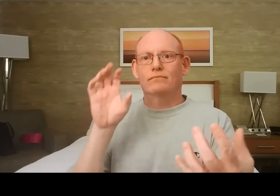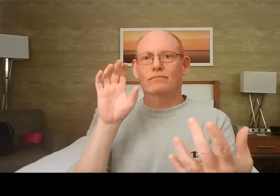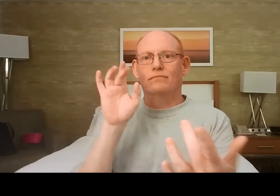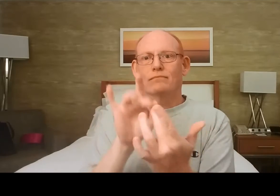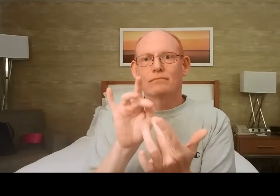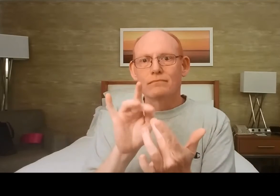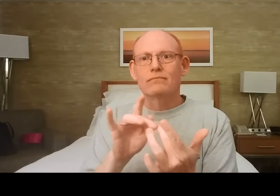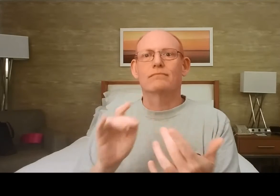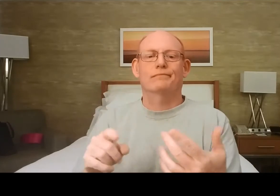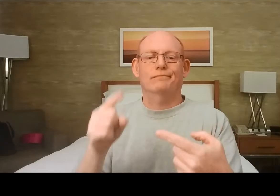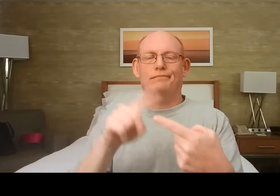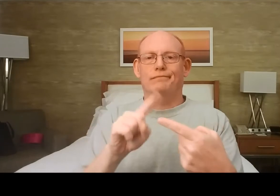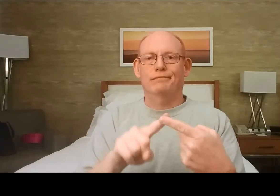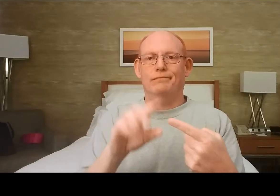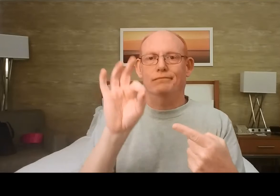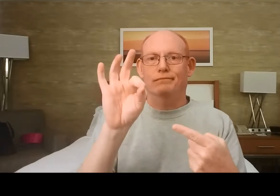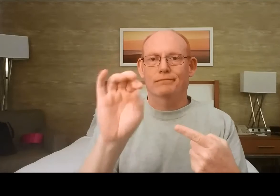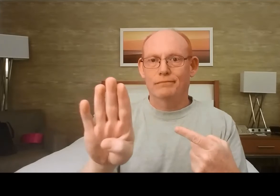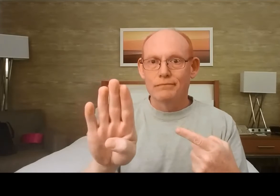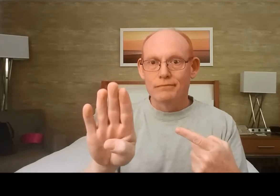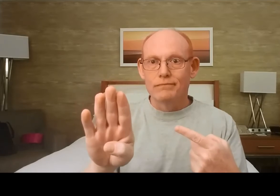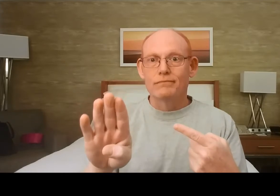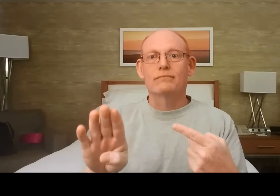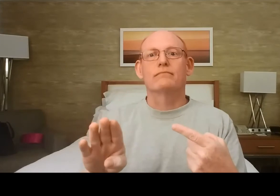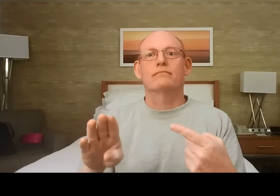me in a bunch of ways, like on our Facebook page,